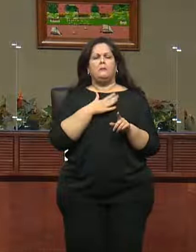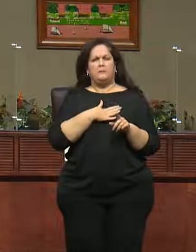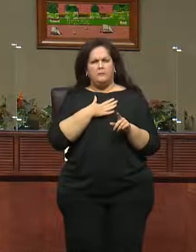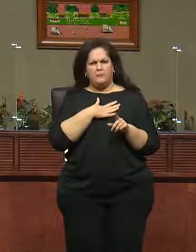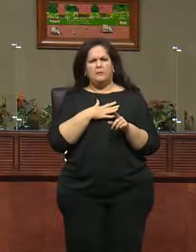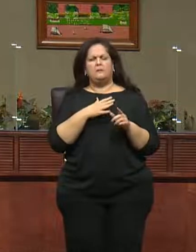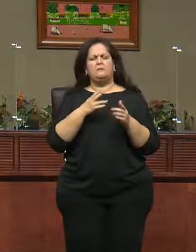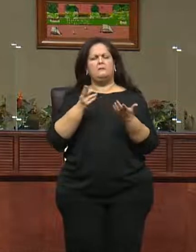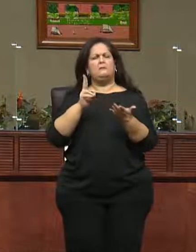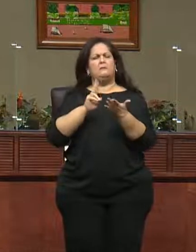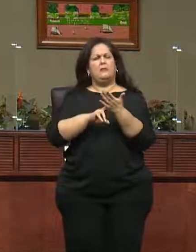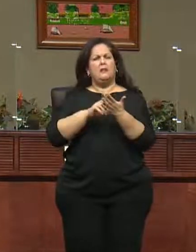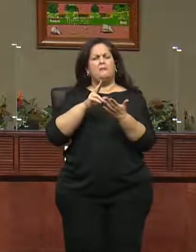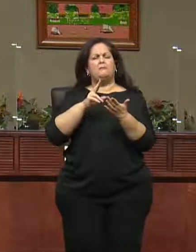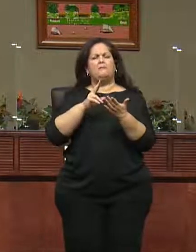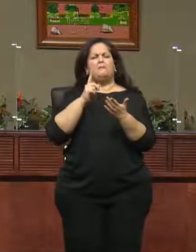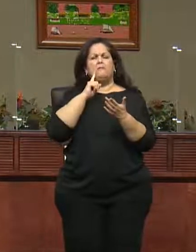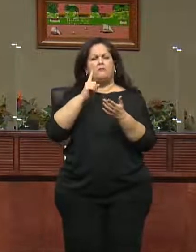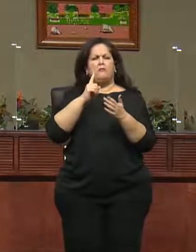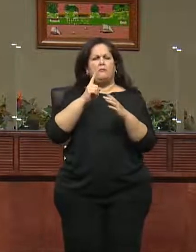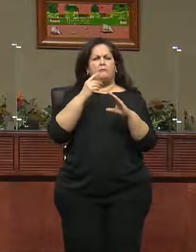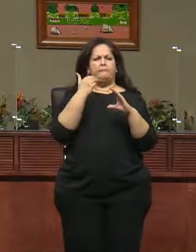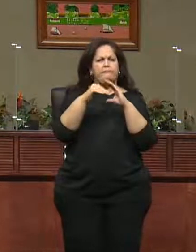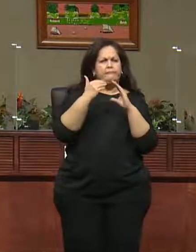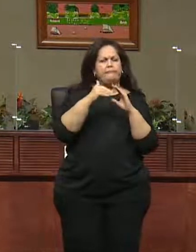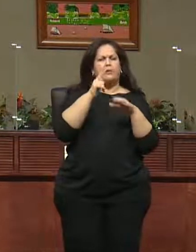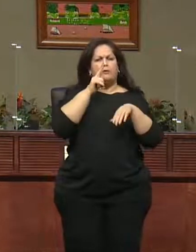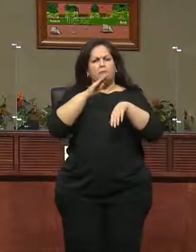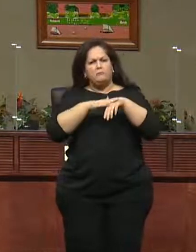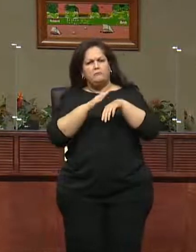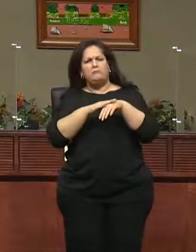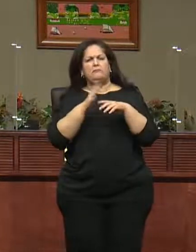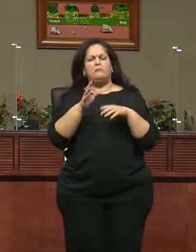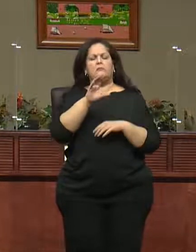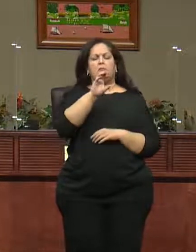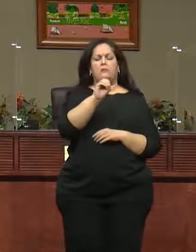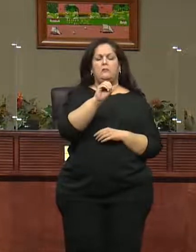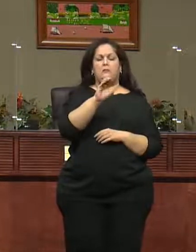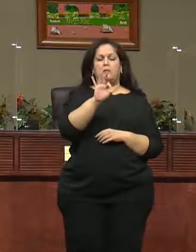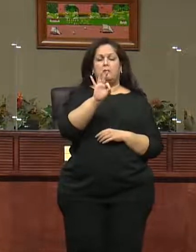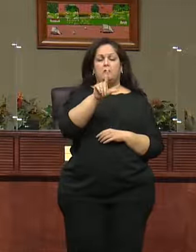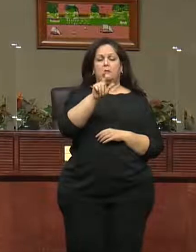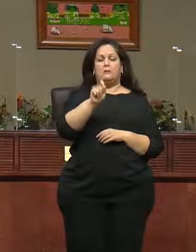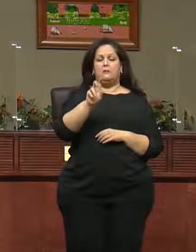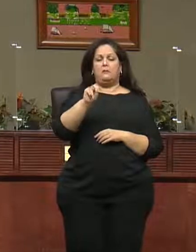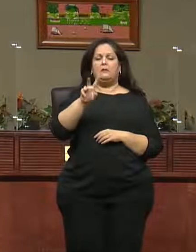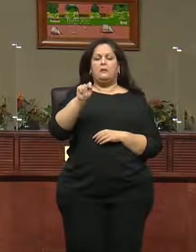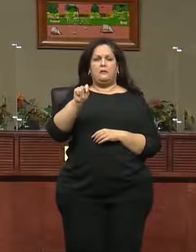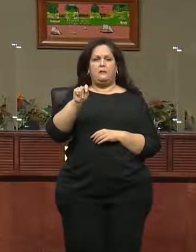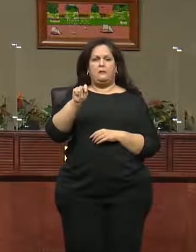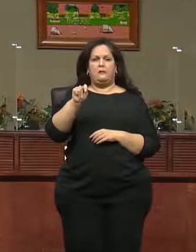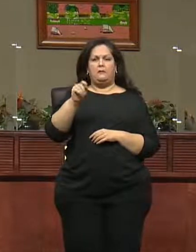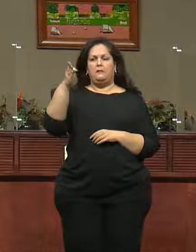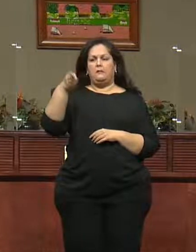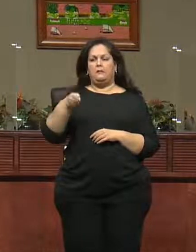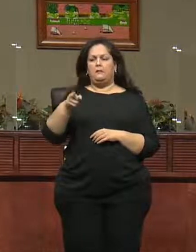receiving alerts, and you can sign up to receive our alerts by going to ocfl.net